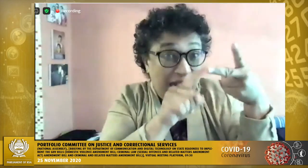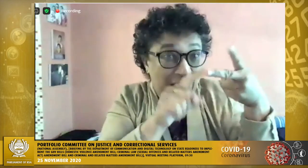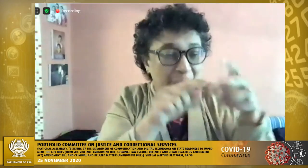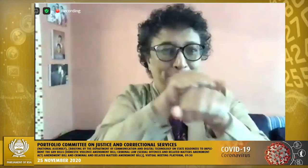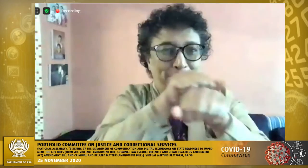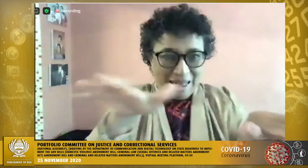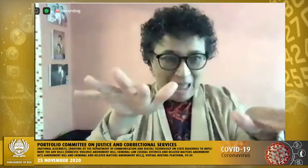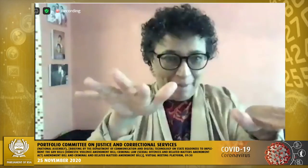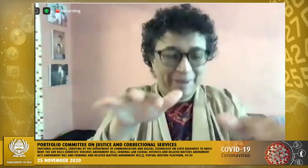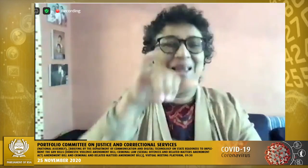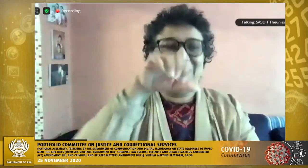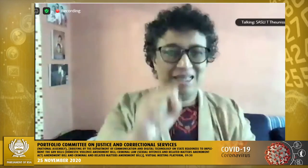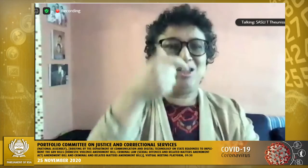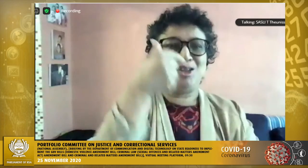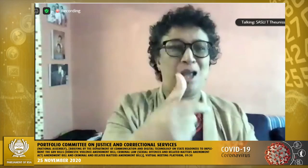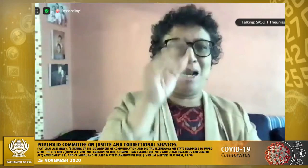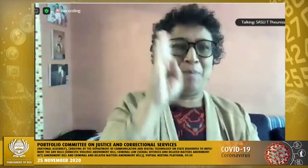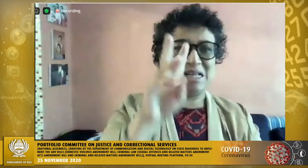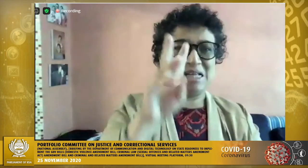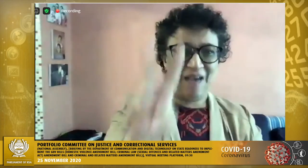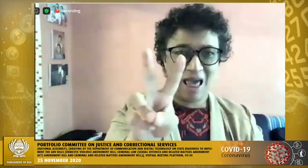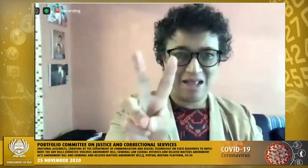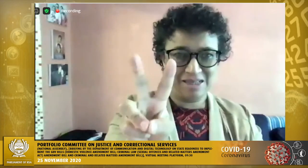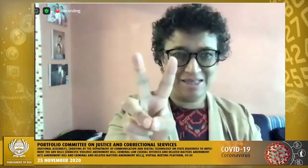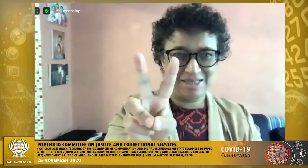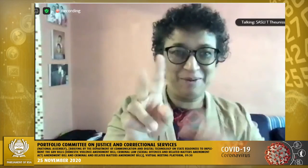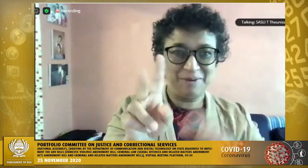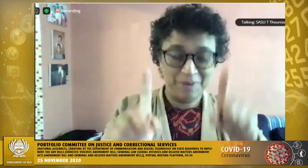notified the nation about this second pandemic,